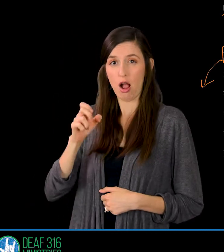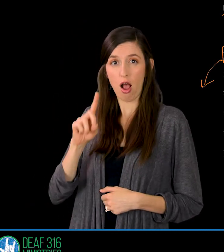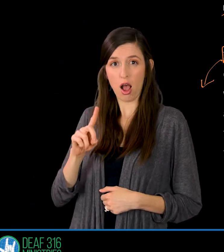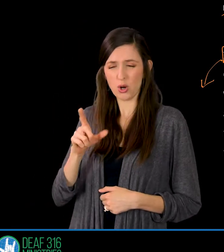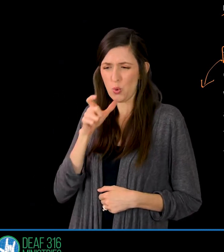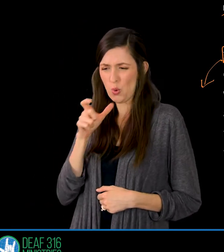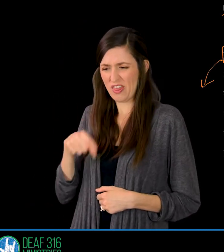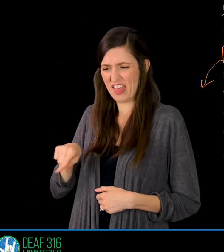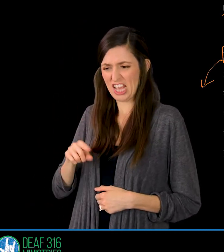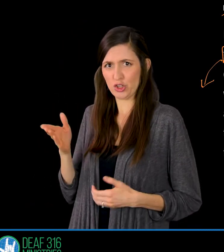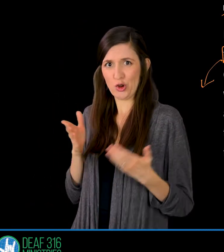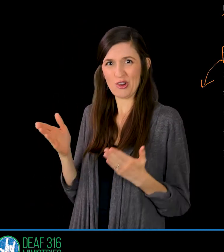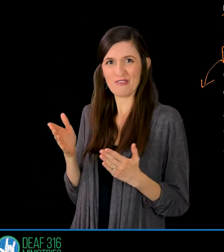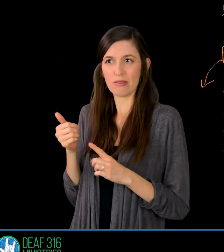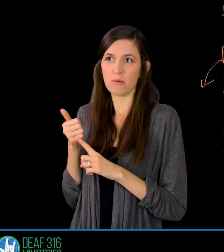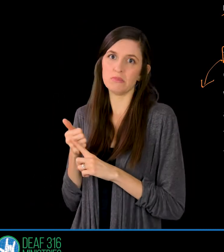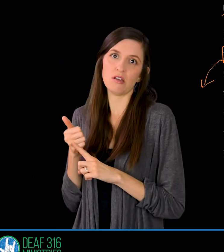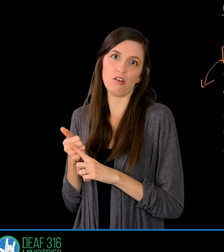God is their belly